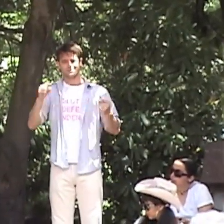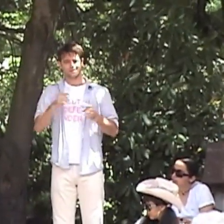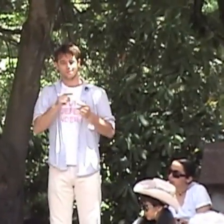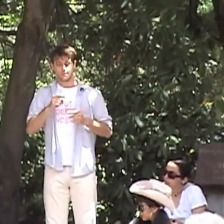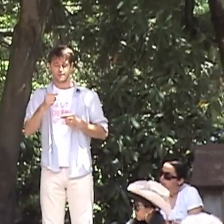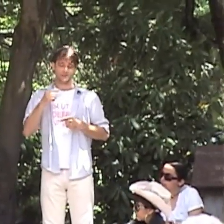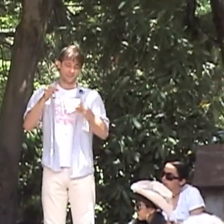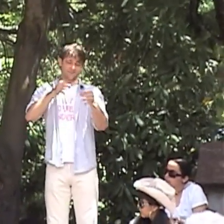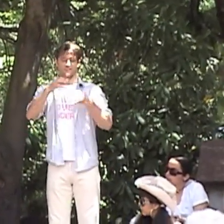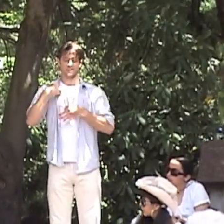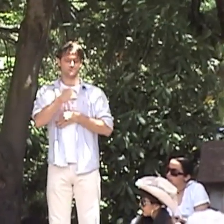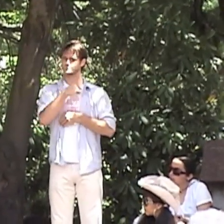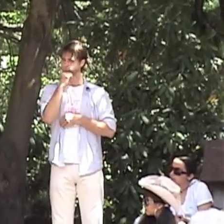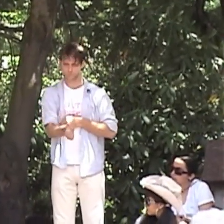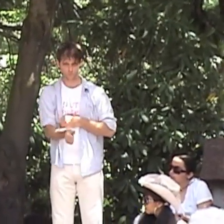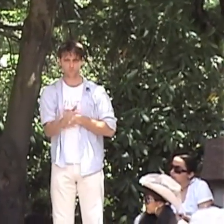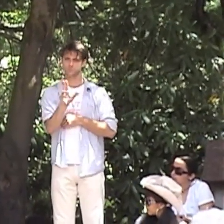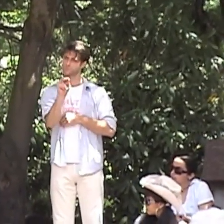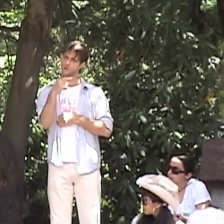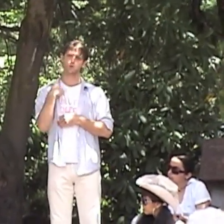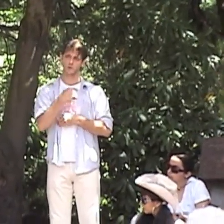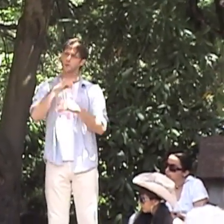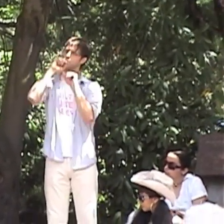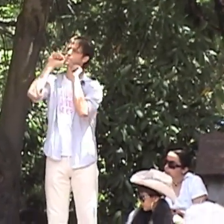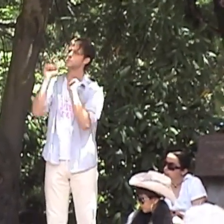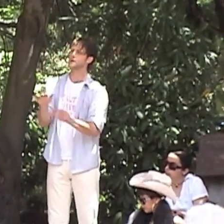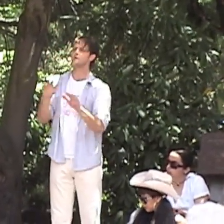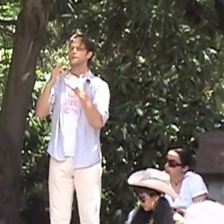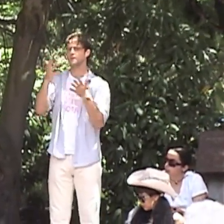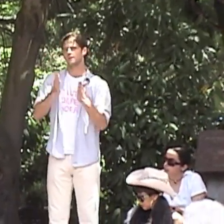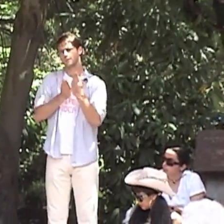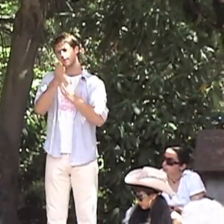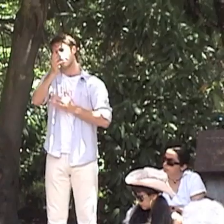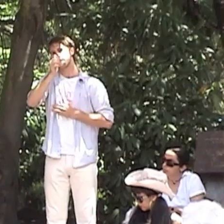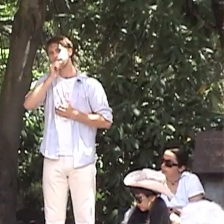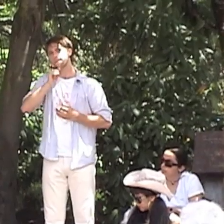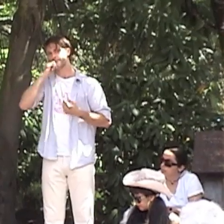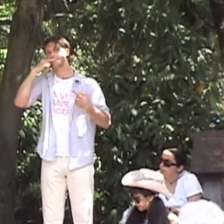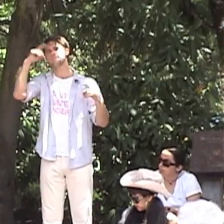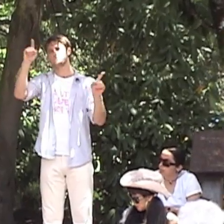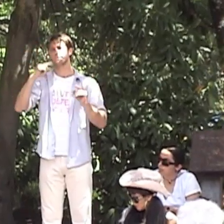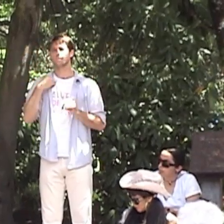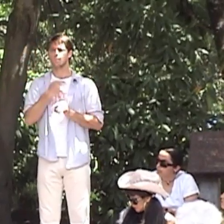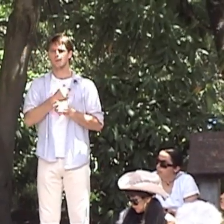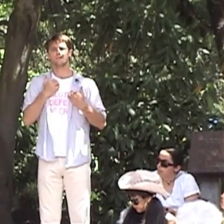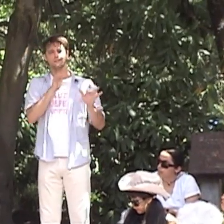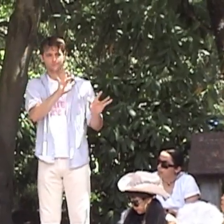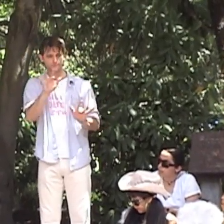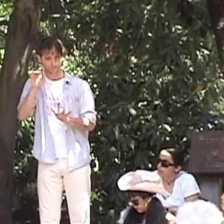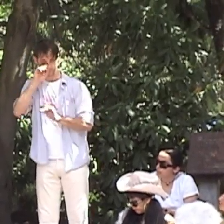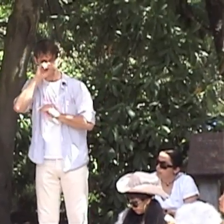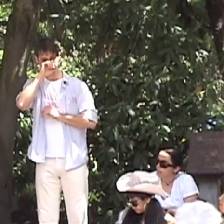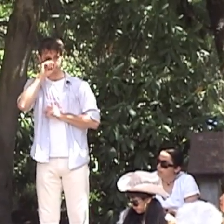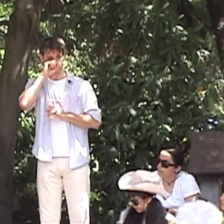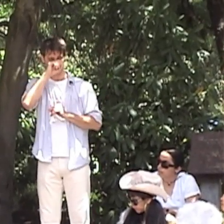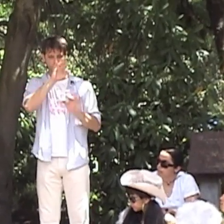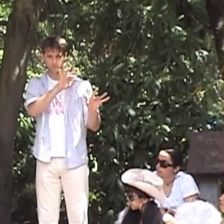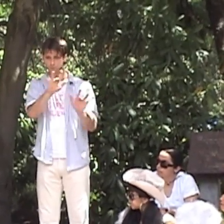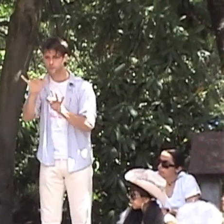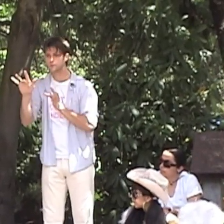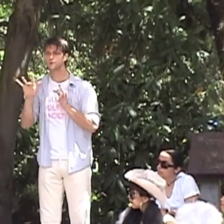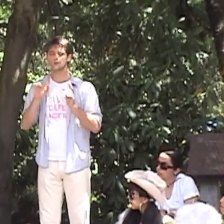us, that in fact we are blessed to have survived. We are blessed with empathy. We are blessed with a